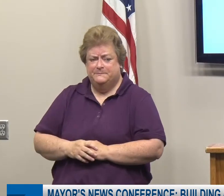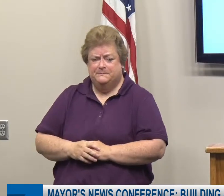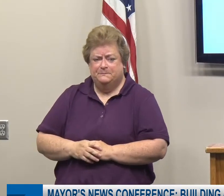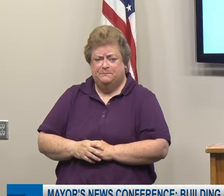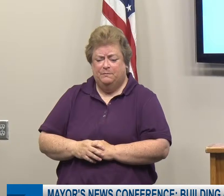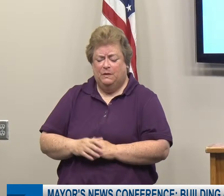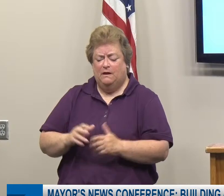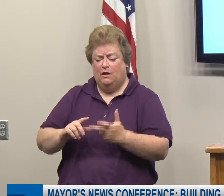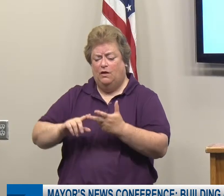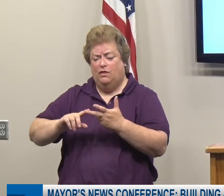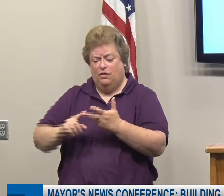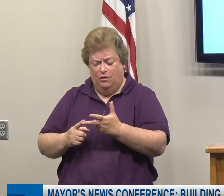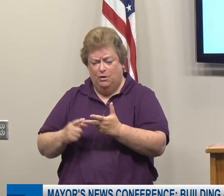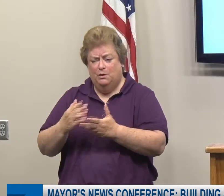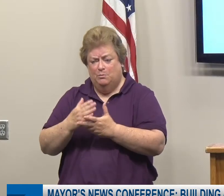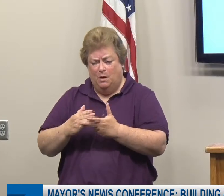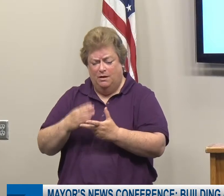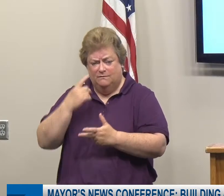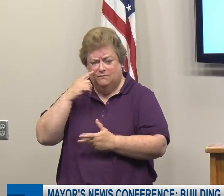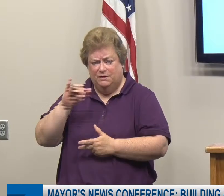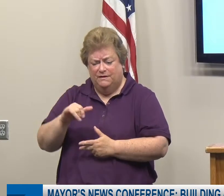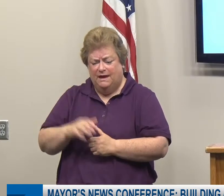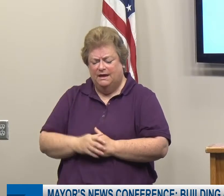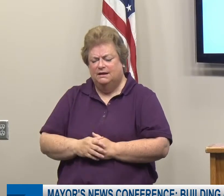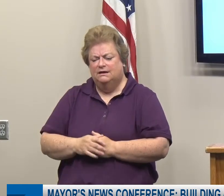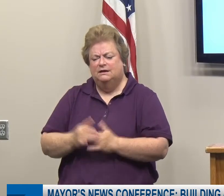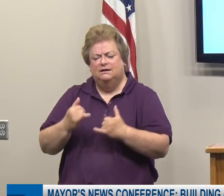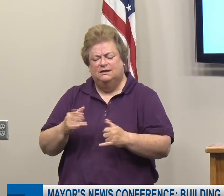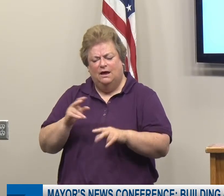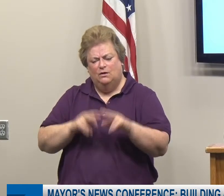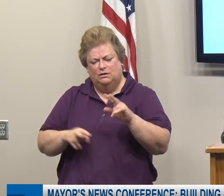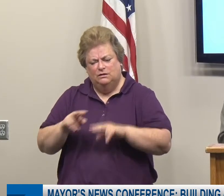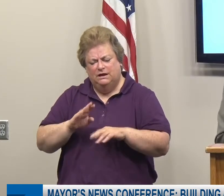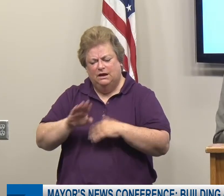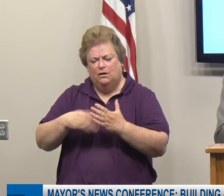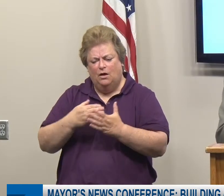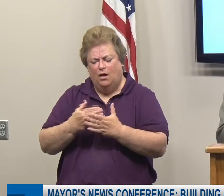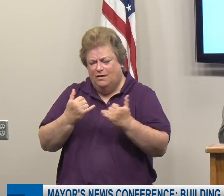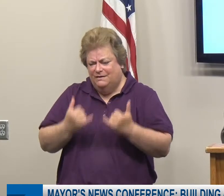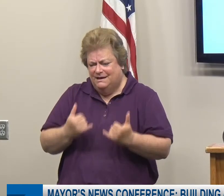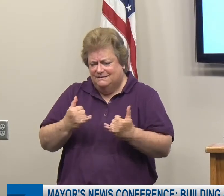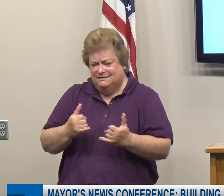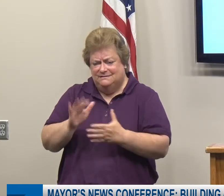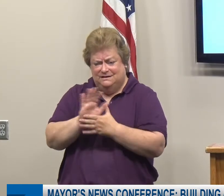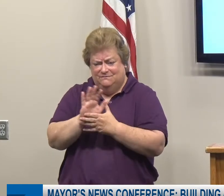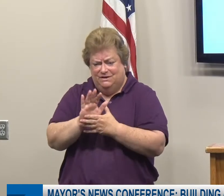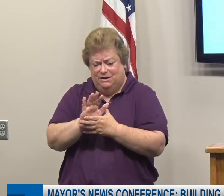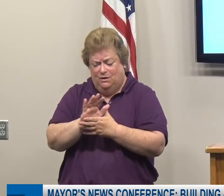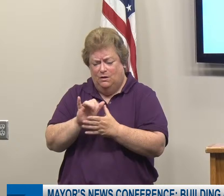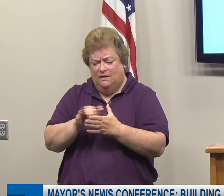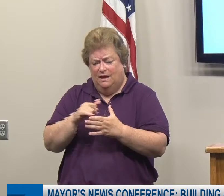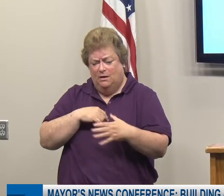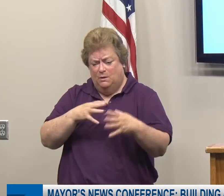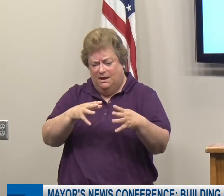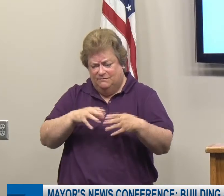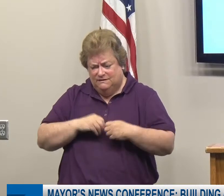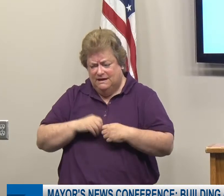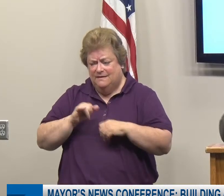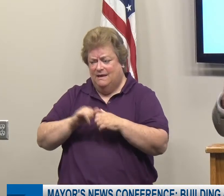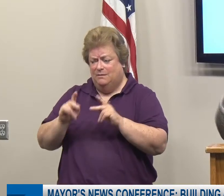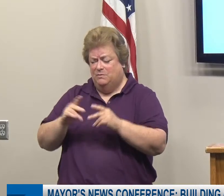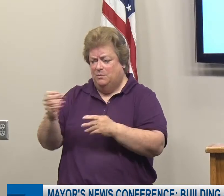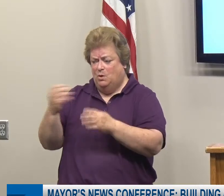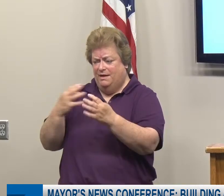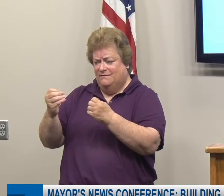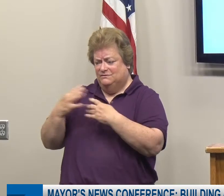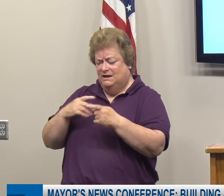A third component to this is looking at all of the existing video that we have obtained, that citizens have provided us,